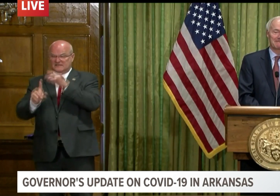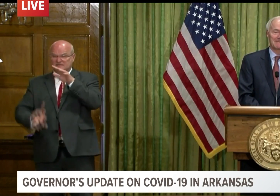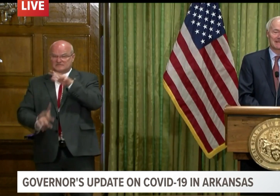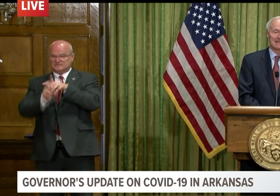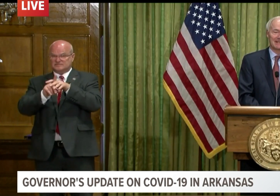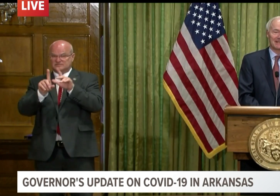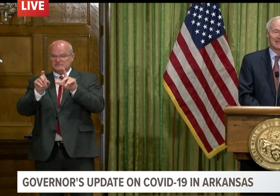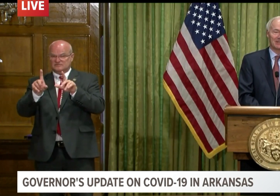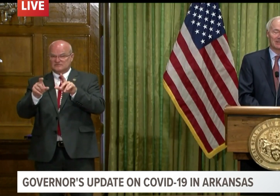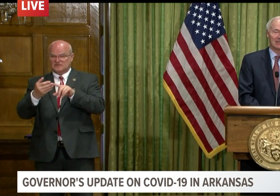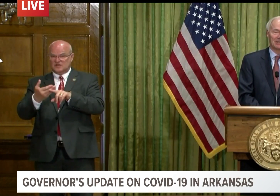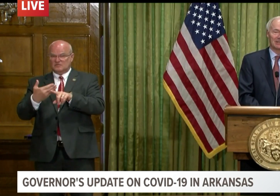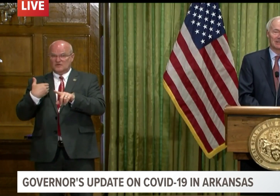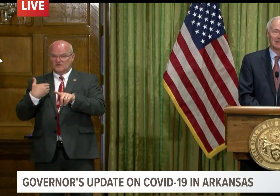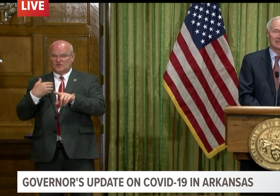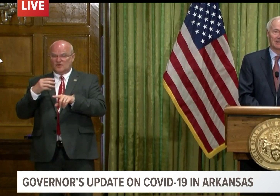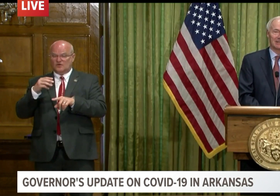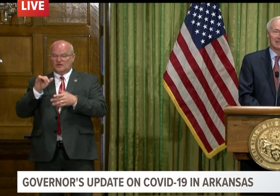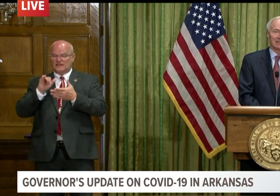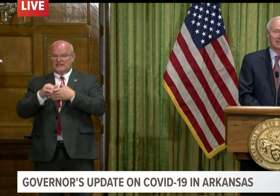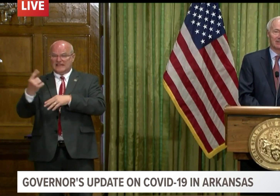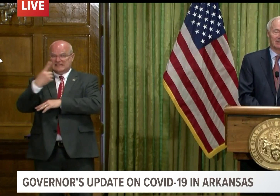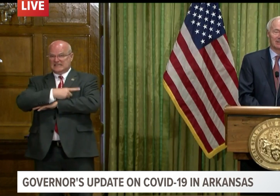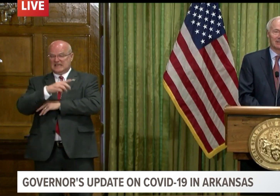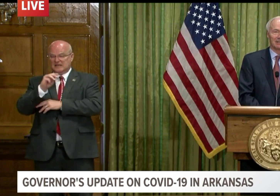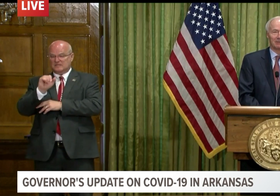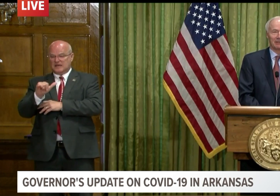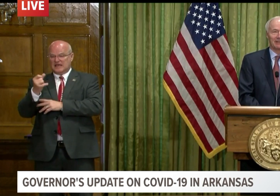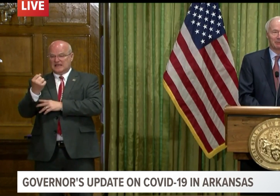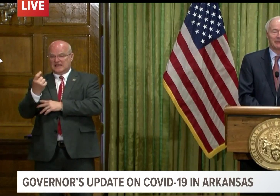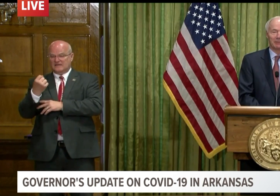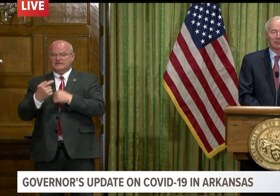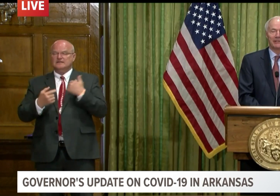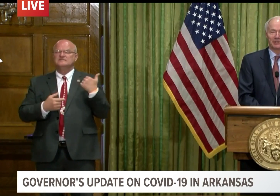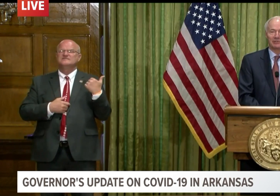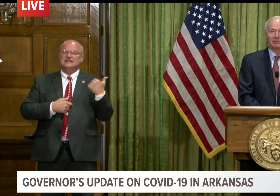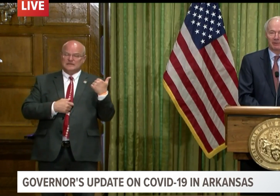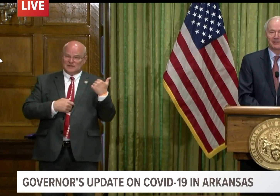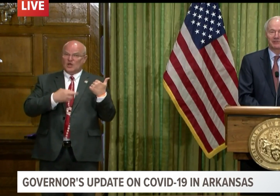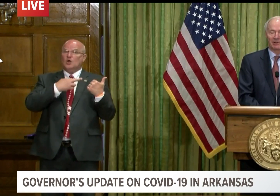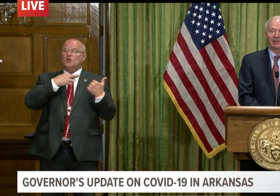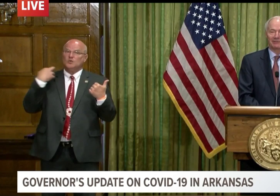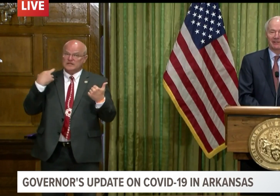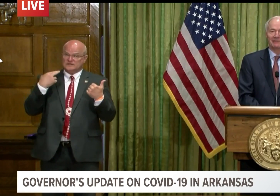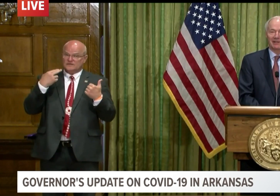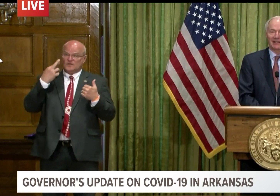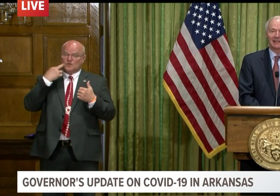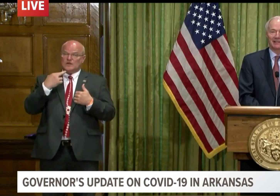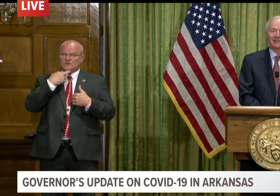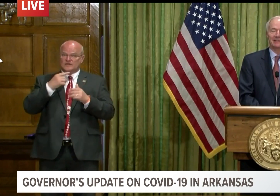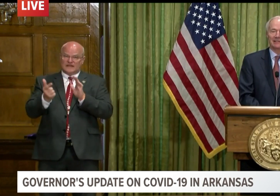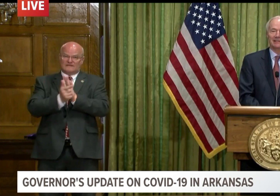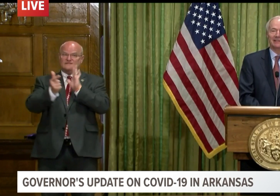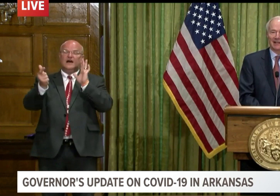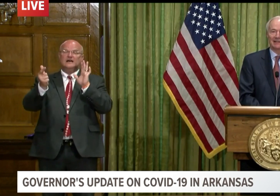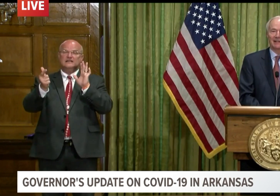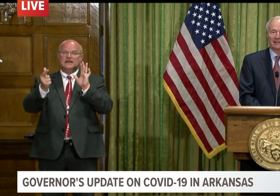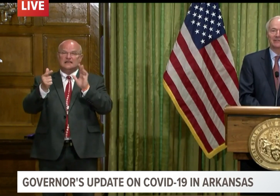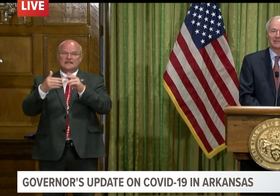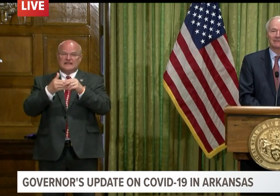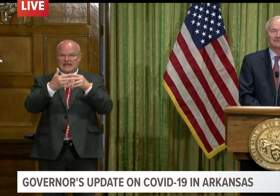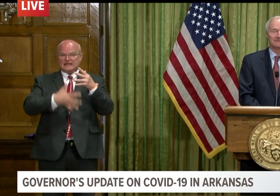up before we get to that May 11th? Well, it would be a risk to the restaurant if they violated